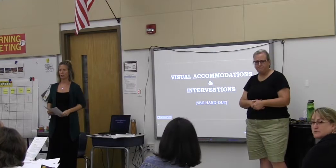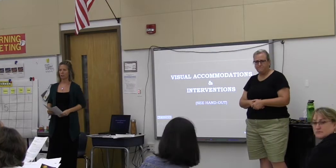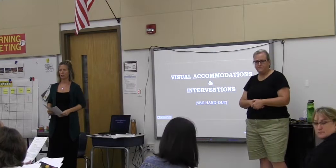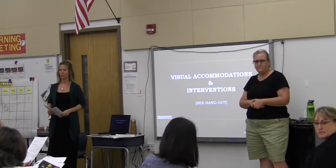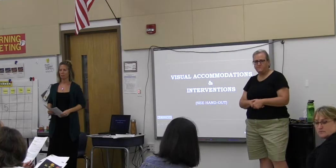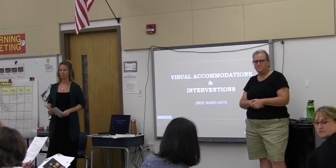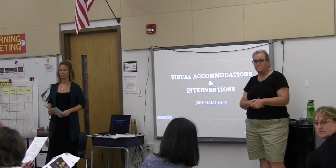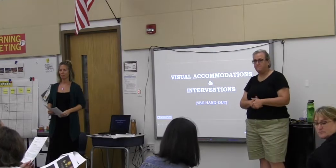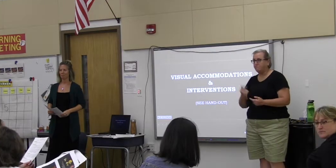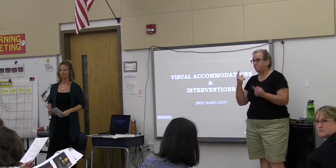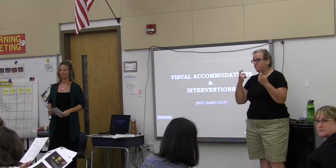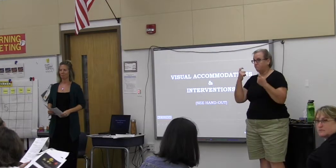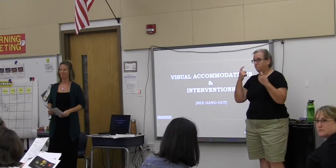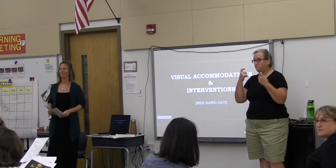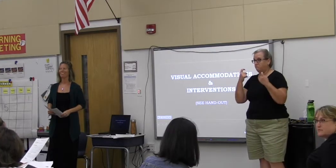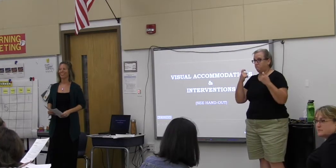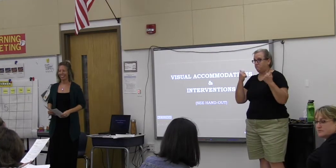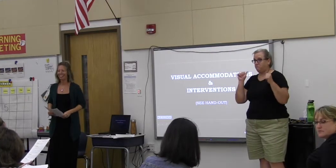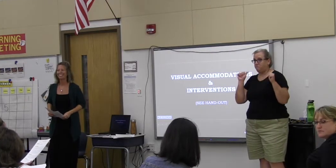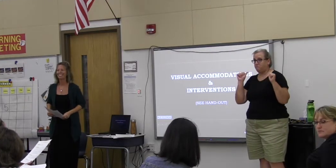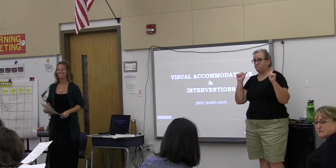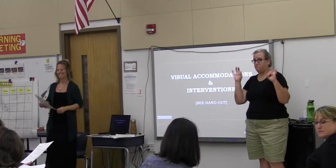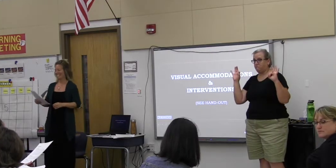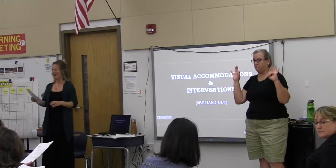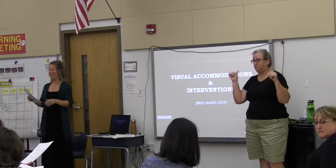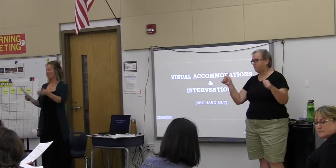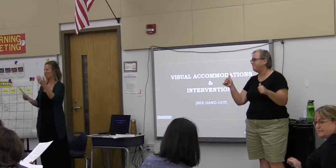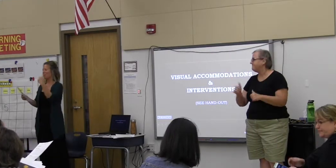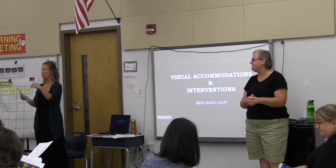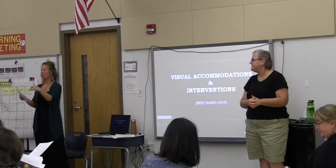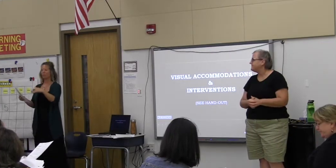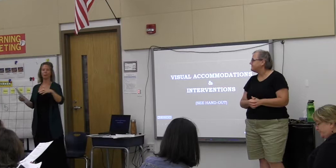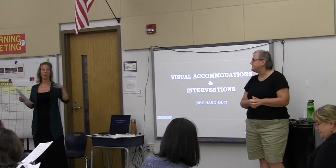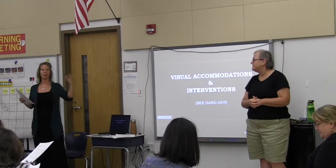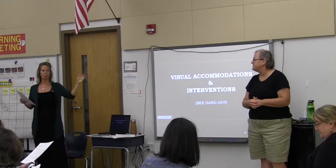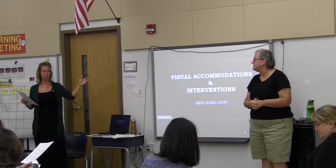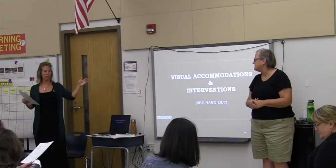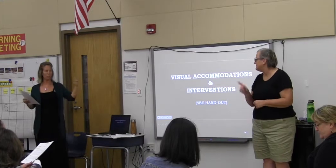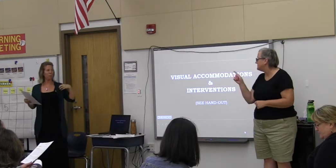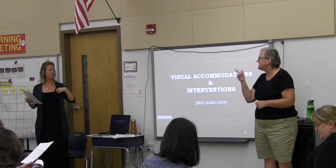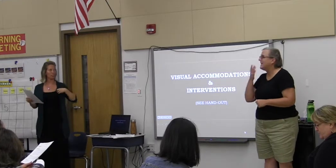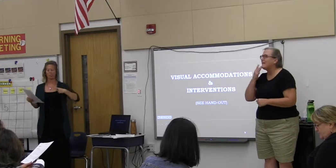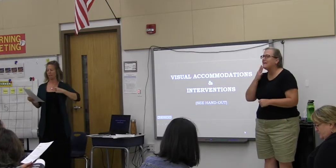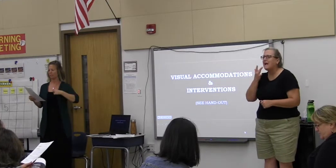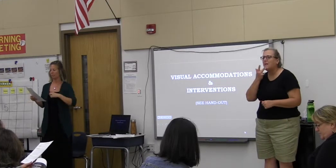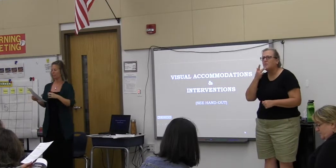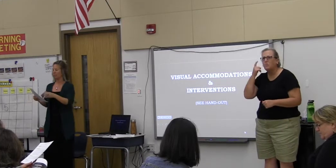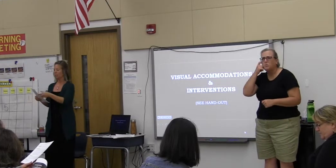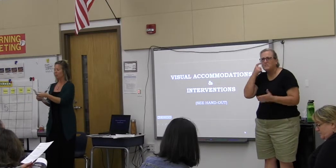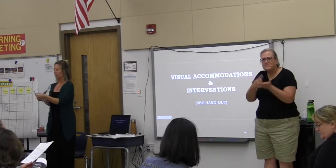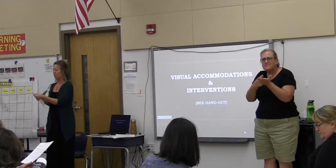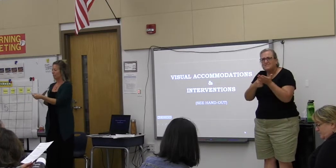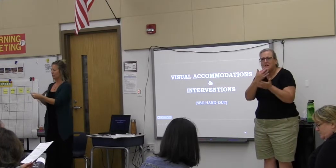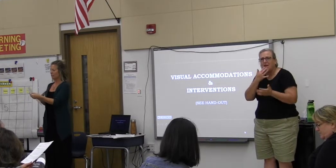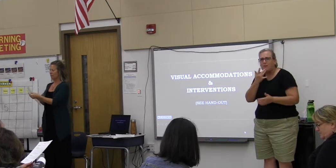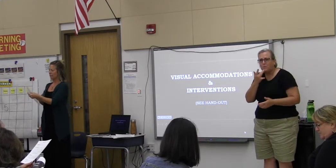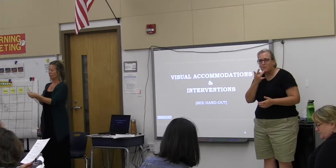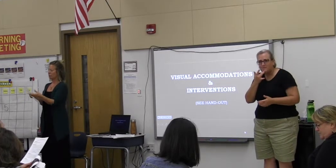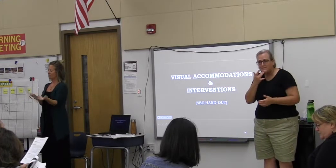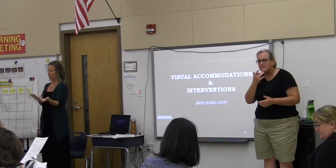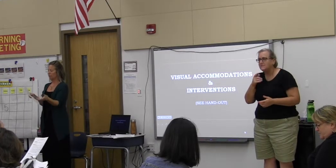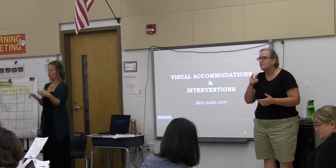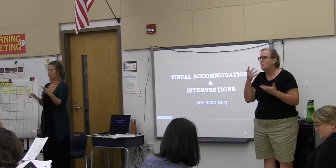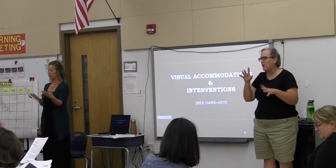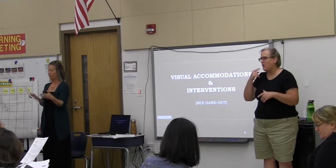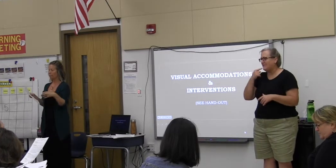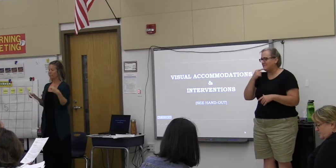Any questions so far? Okay. Okay, so the very first one, color preference, what we just discussed. You can see,